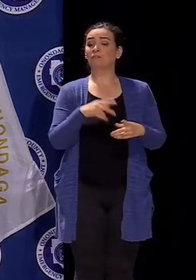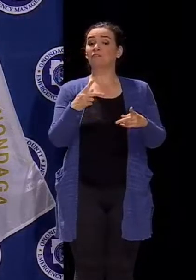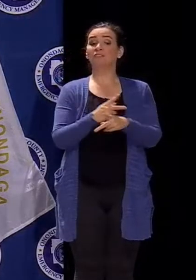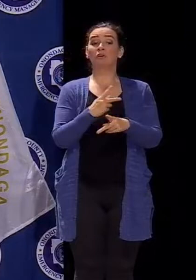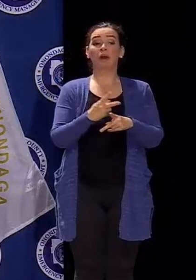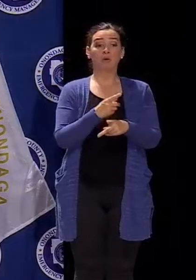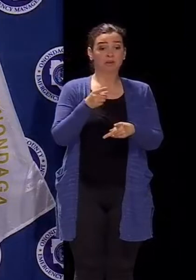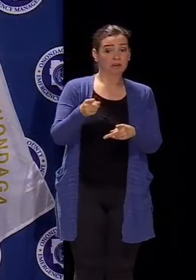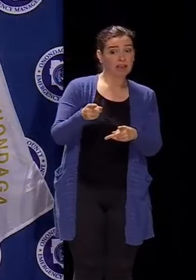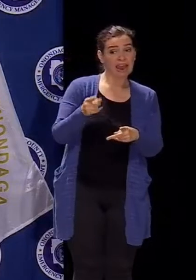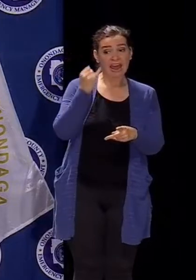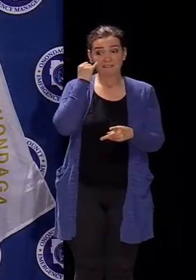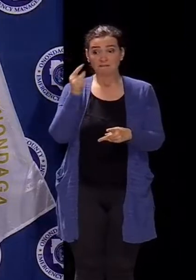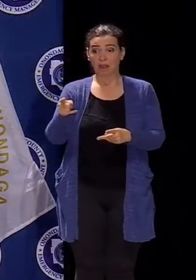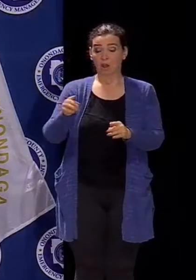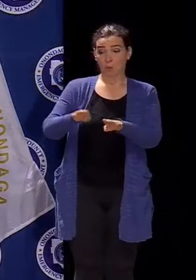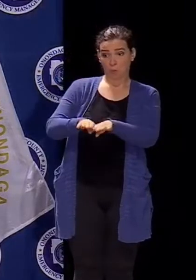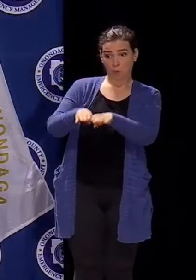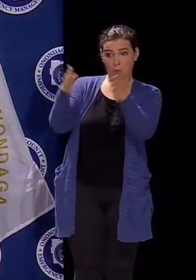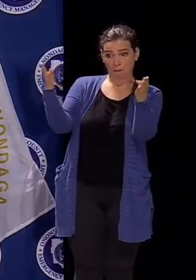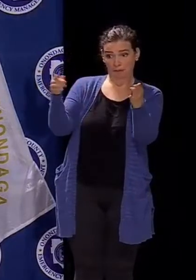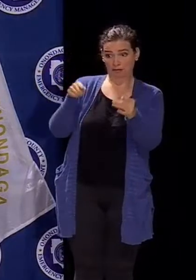fully open.